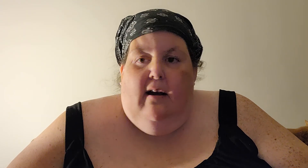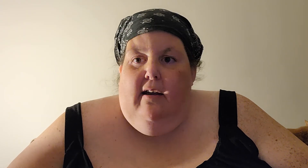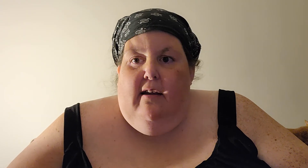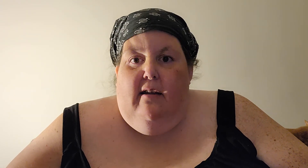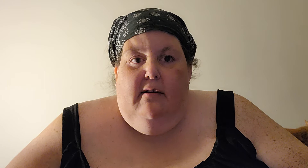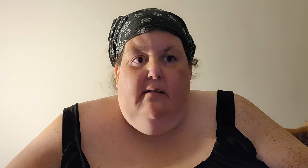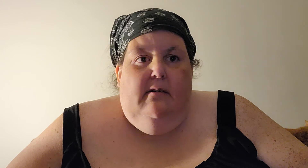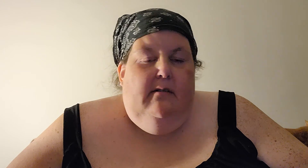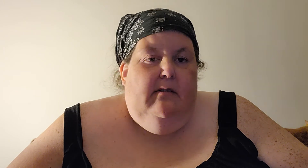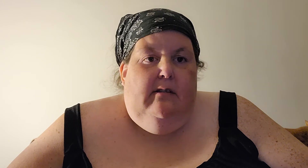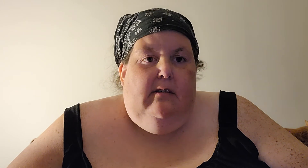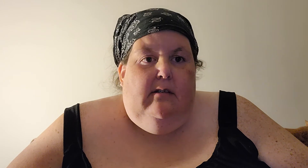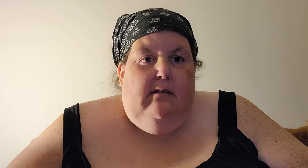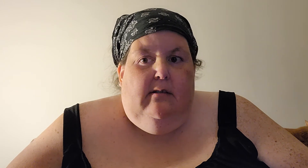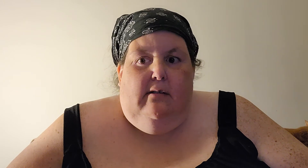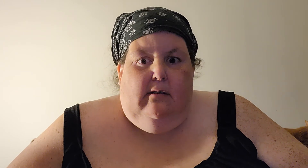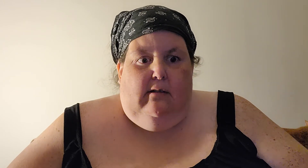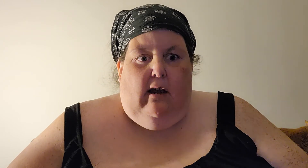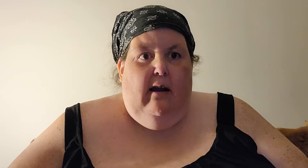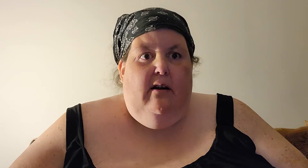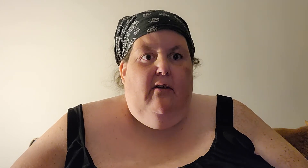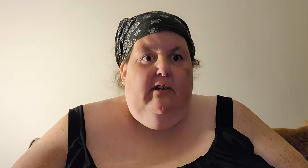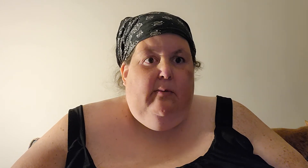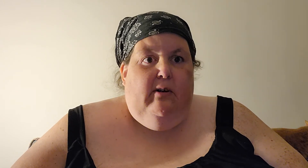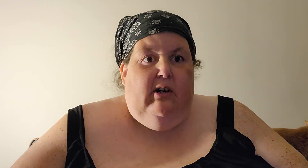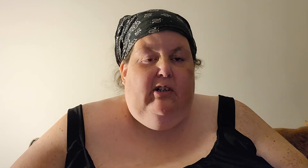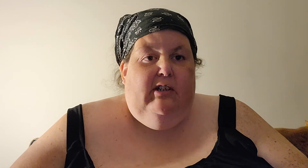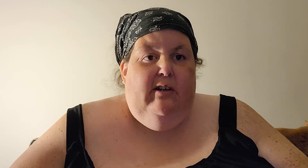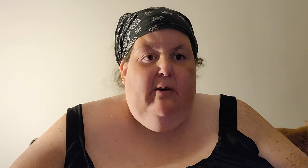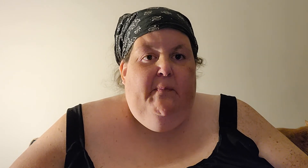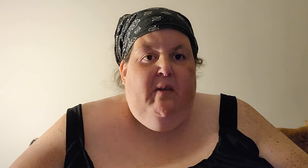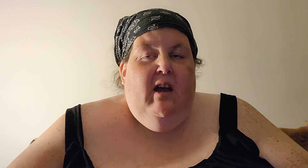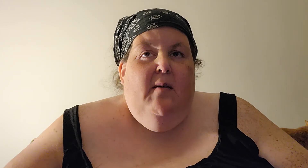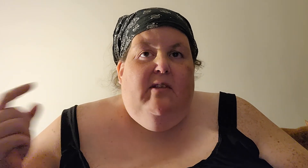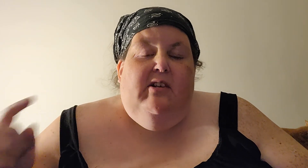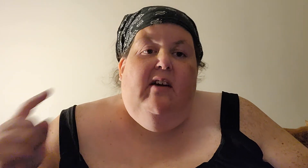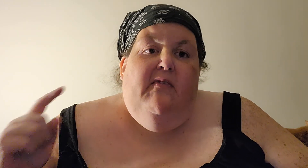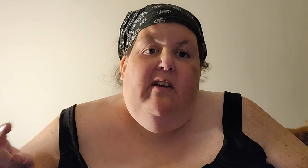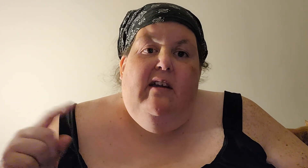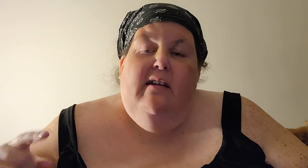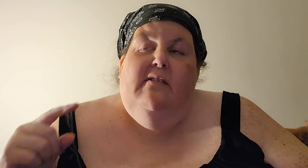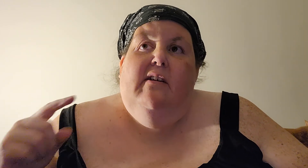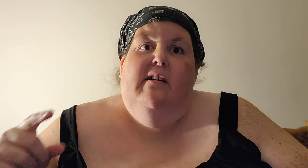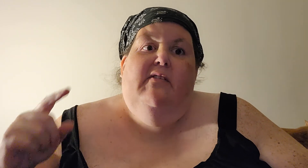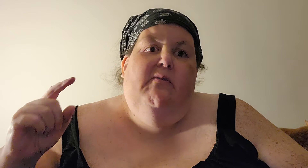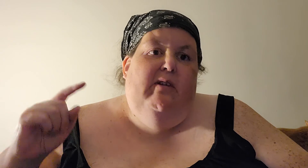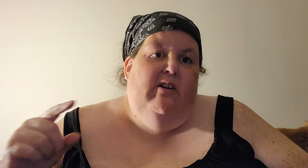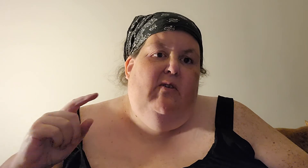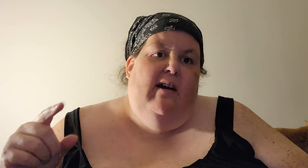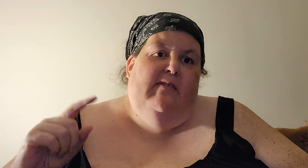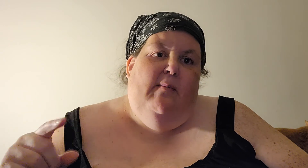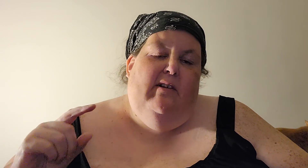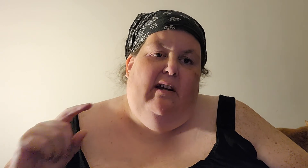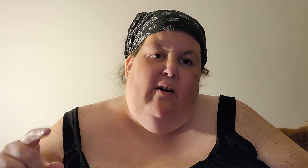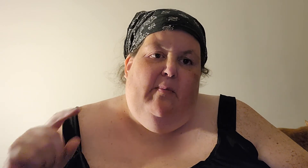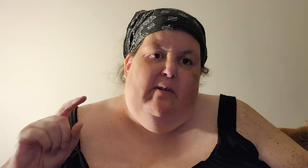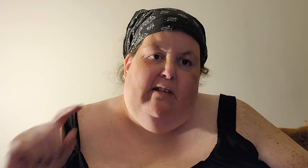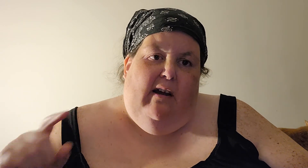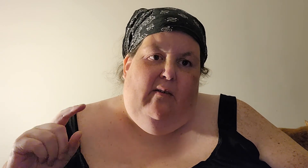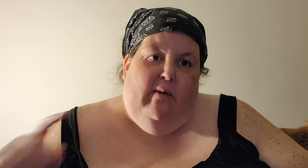I can sign all these words, you know? But the tough thing is when you don't have someone to help you sign with